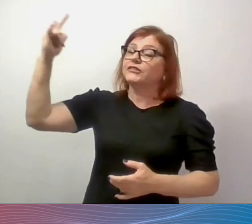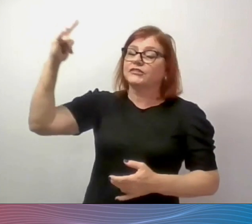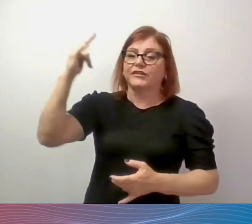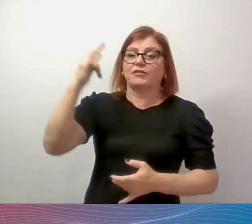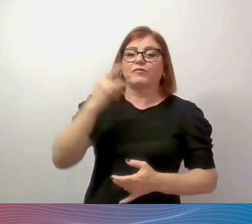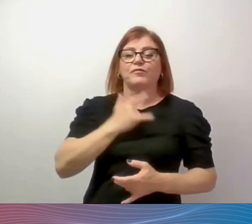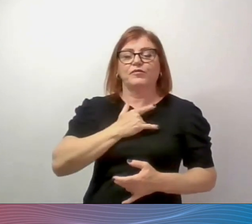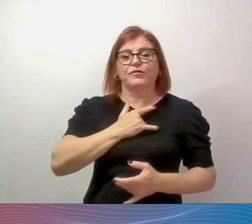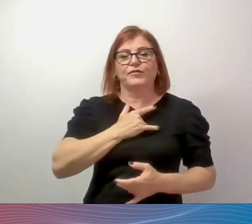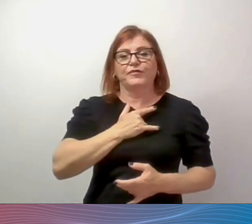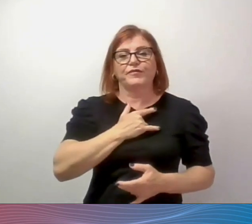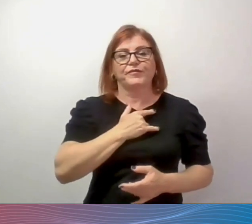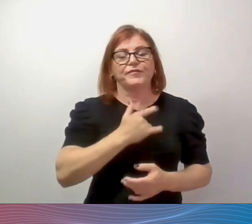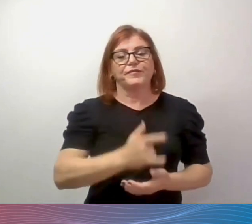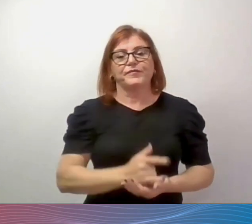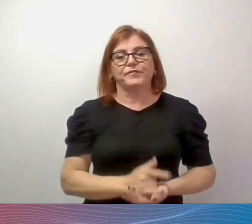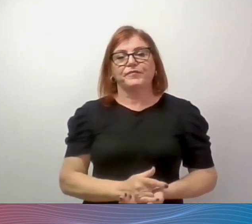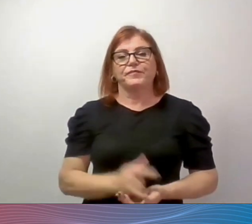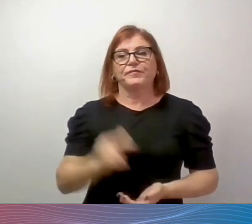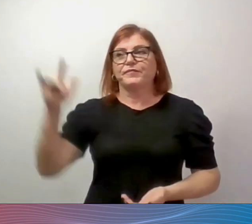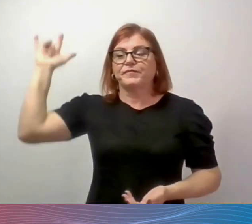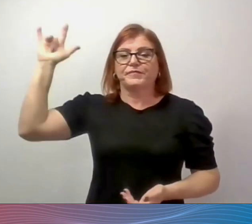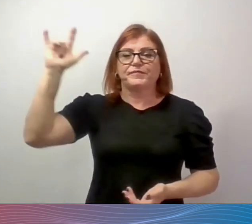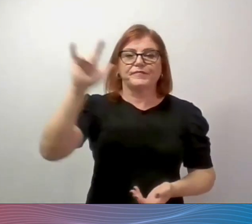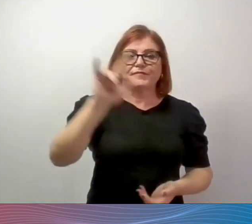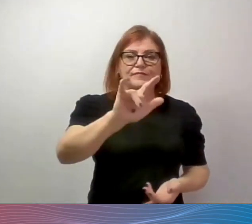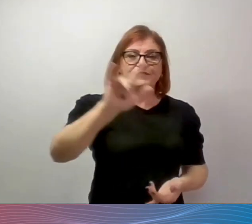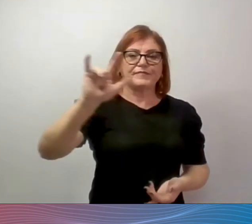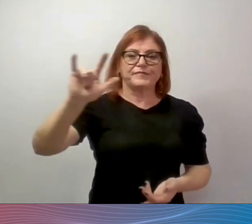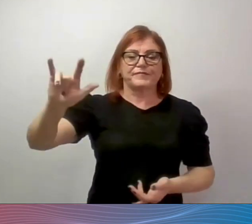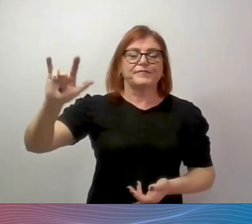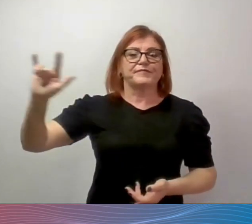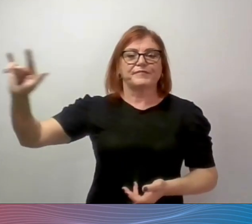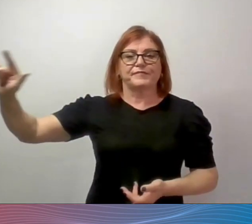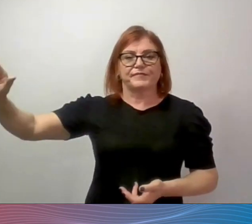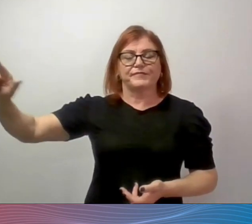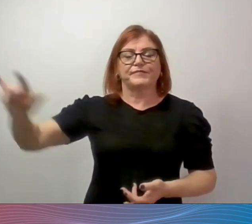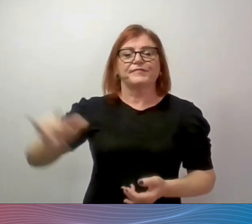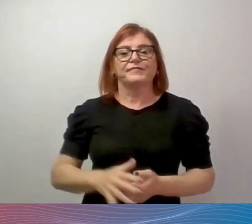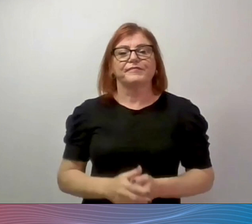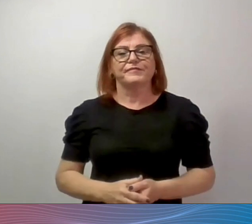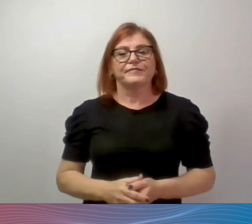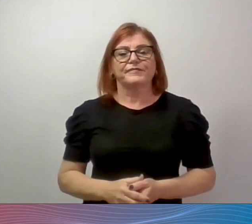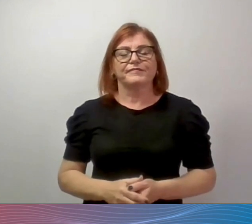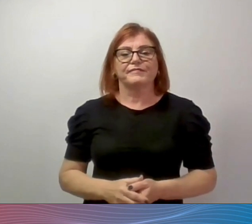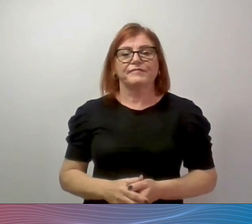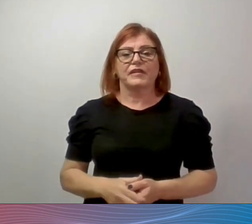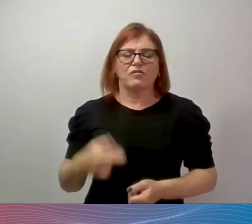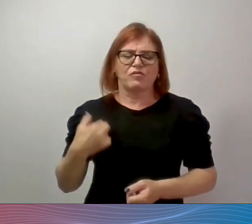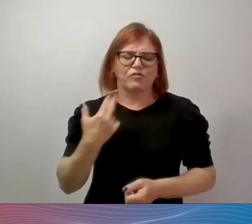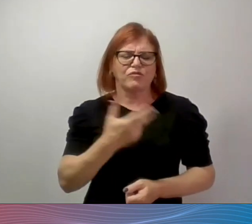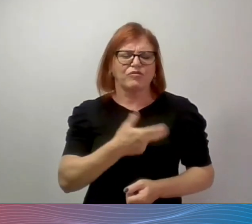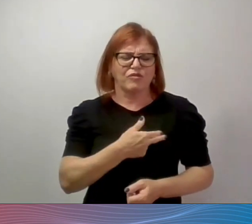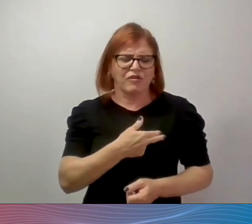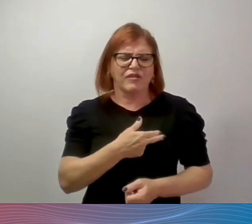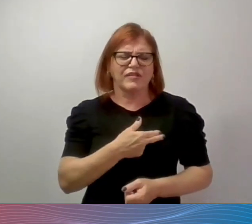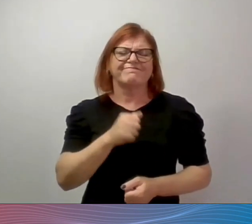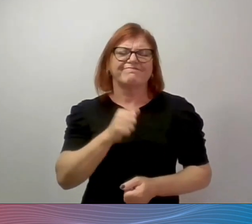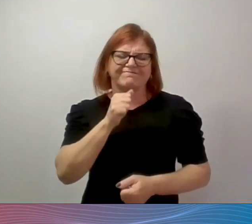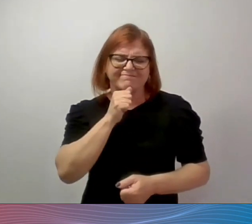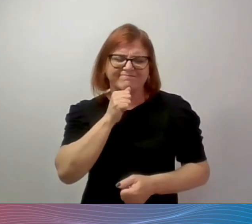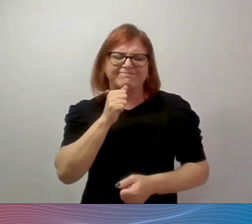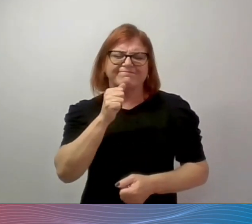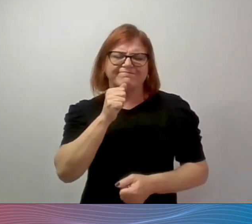who is rich in mercy because of his great love with which he loved us. Estando nós ainda em